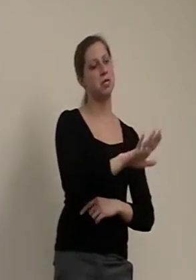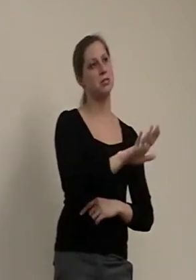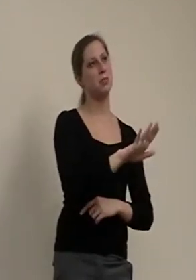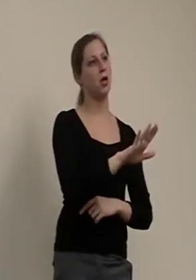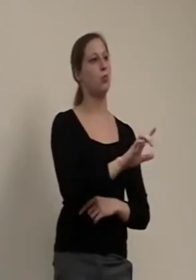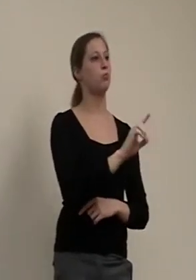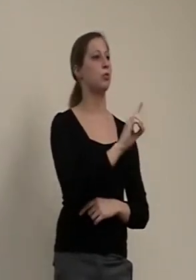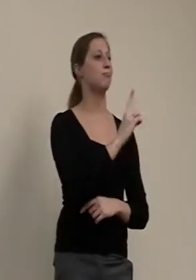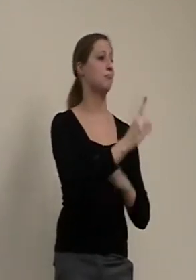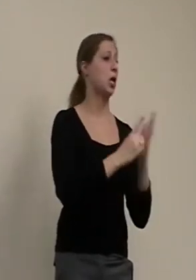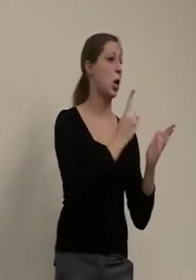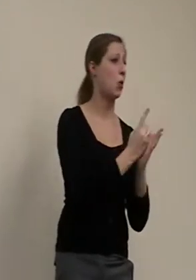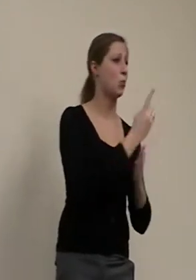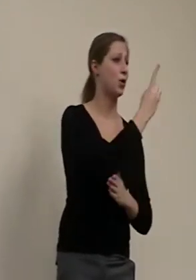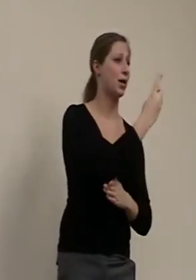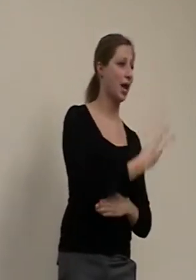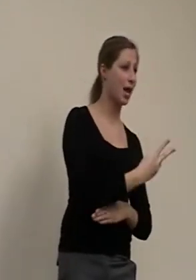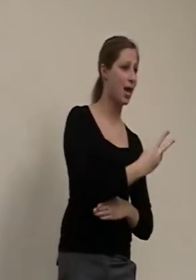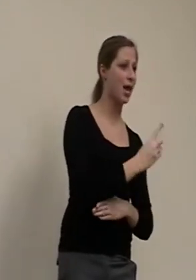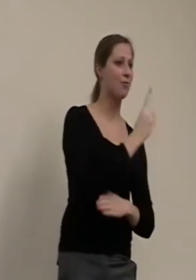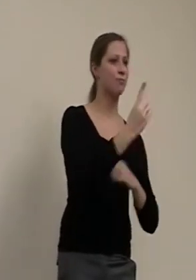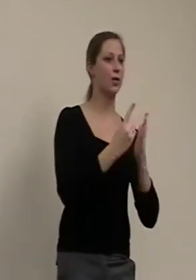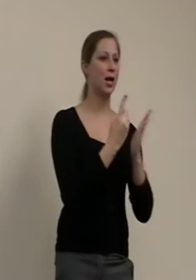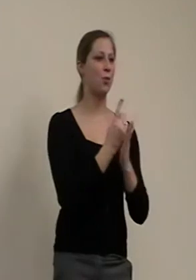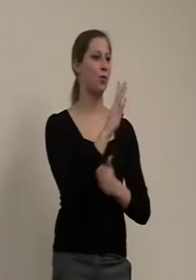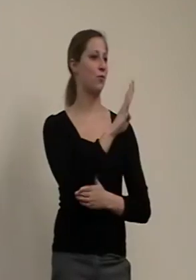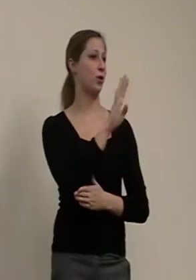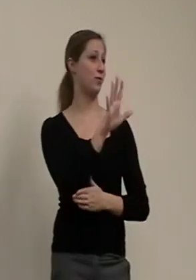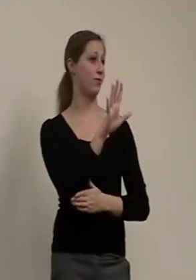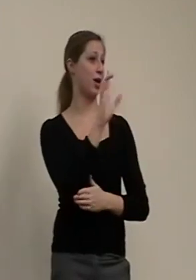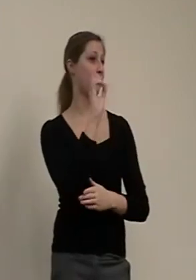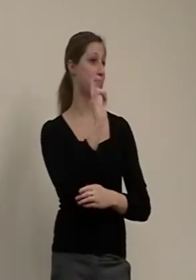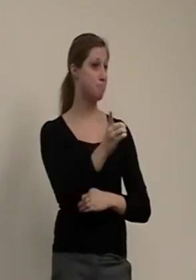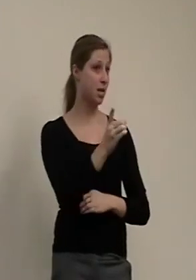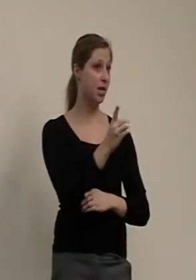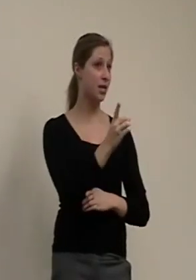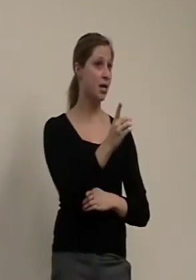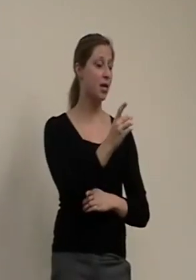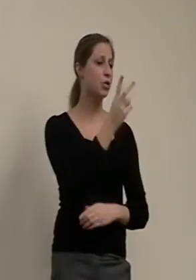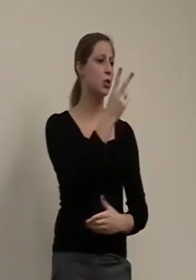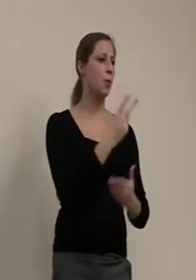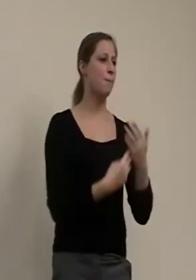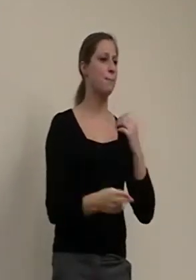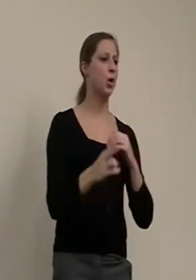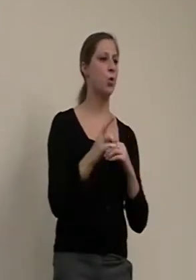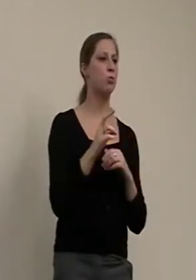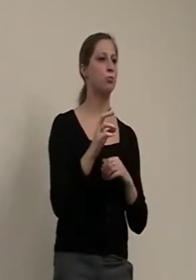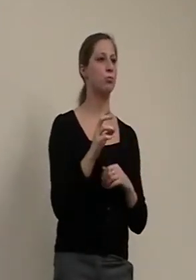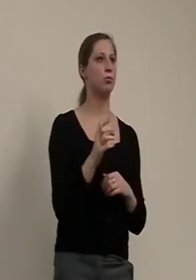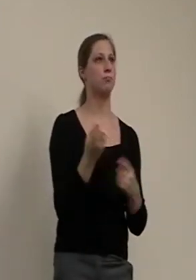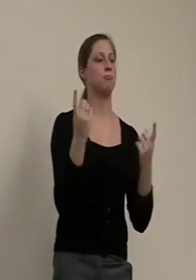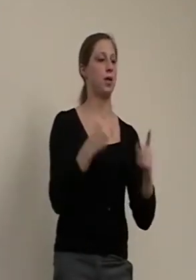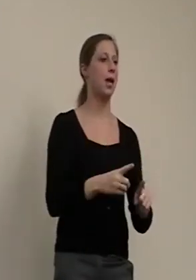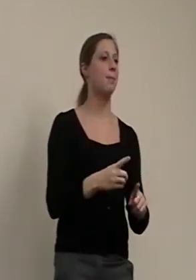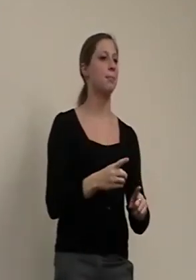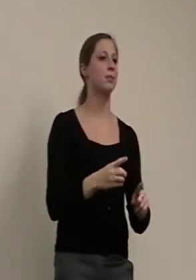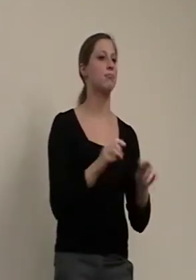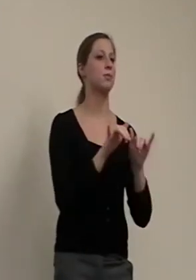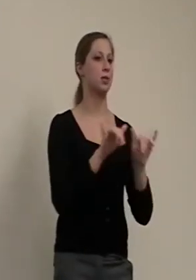minutes. Okay. We usually book both in the same day. Sometimes we'll just do the hearing evaluation and then have the person come back after they